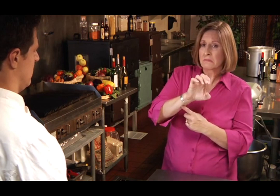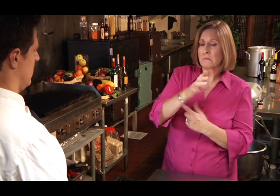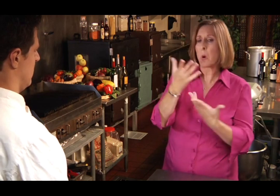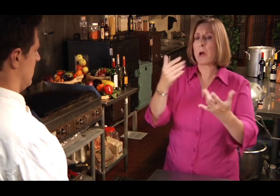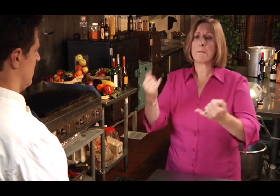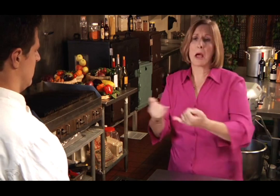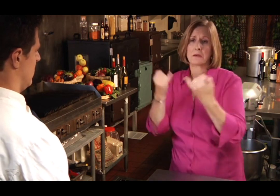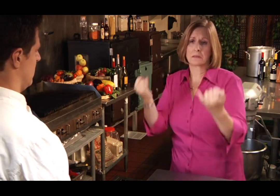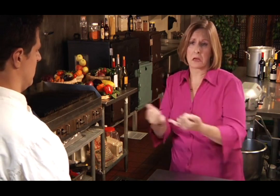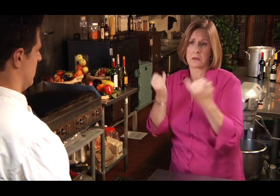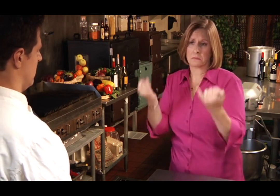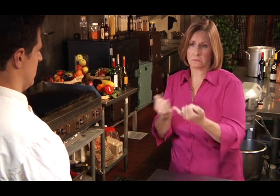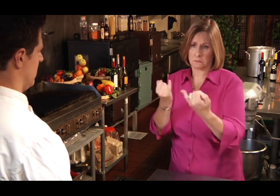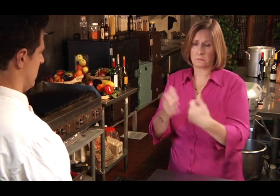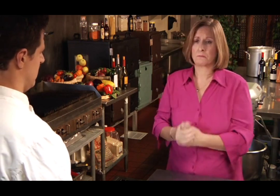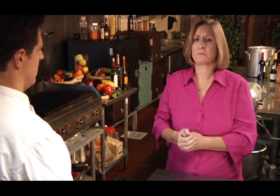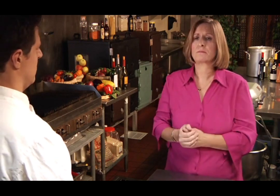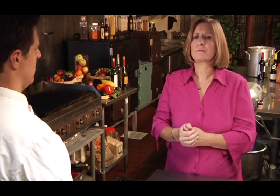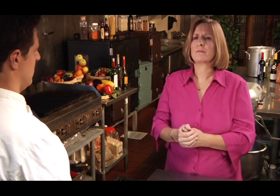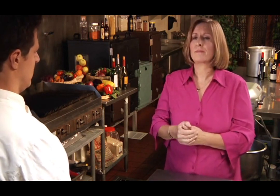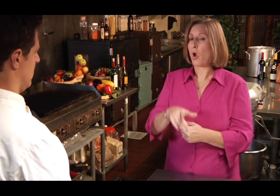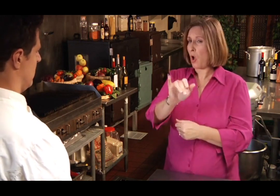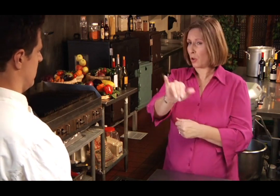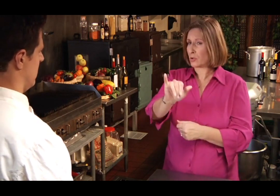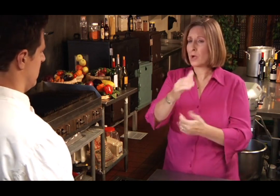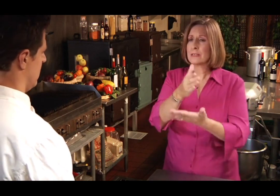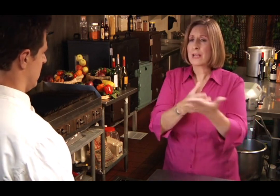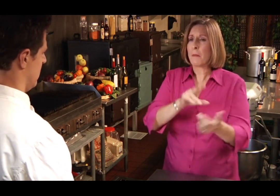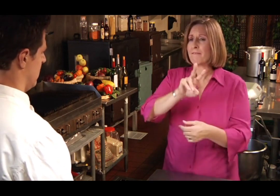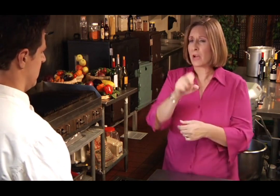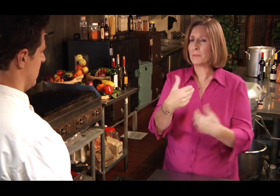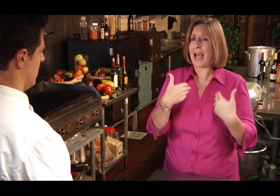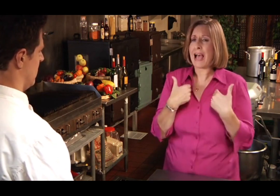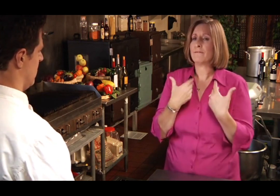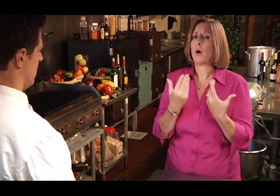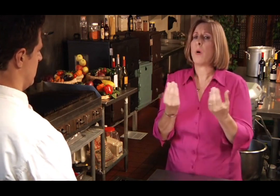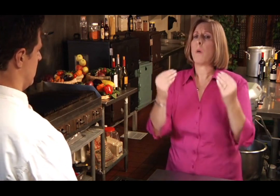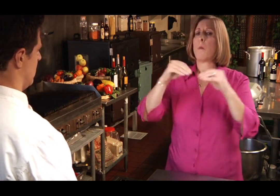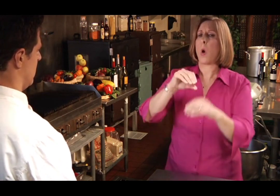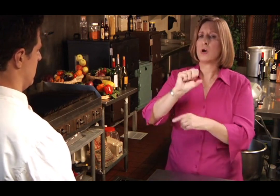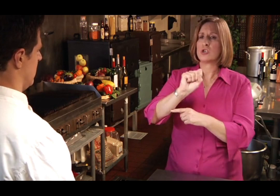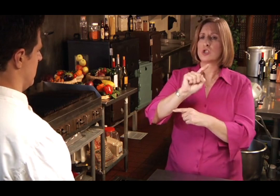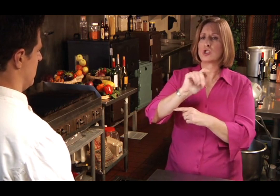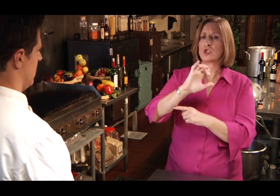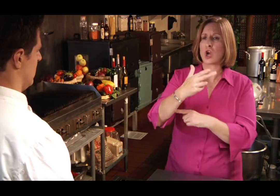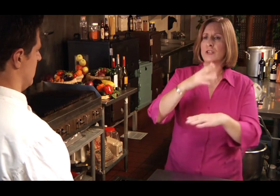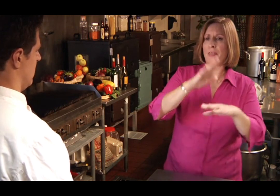rice, and pasta. In addition, some vegetables contain more starch than